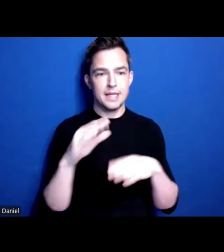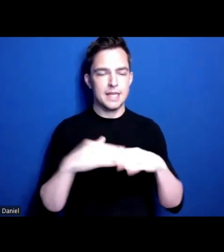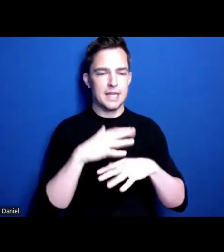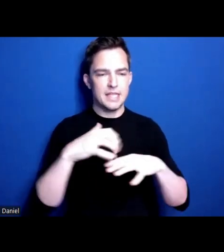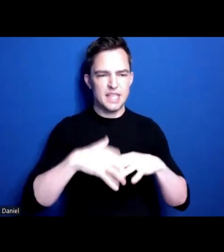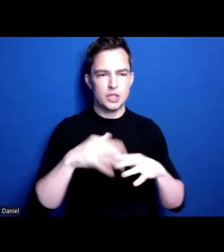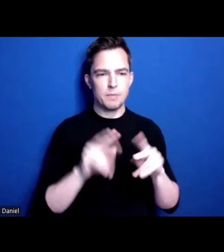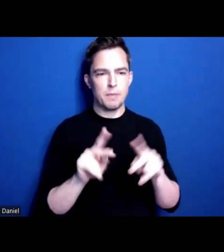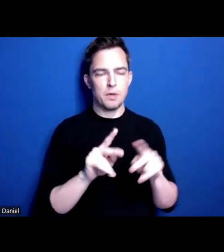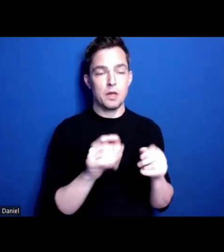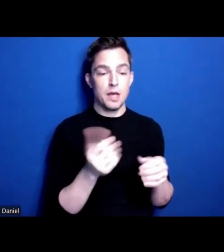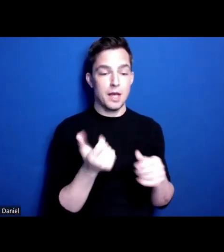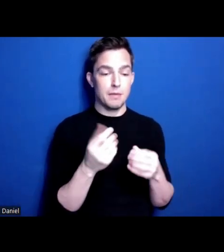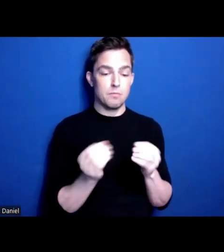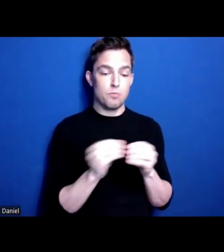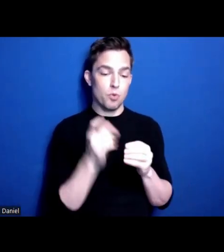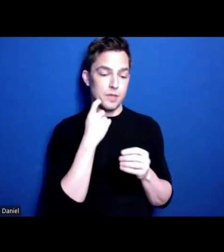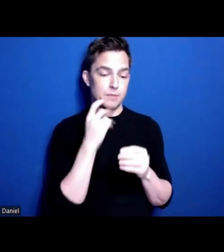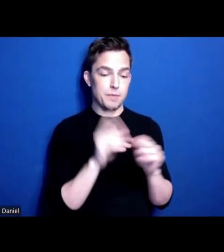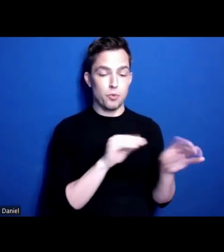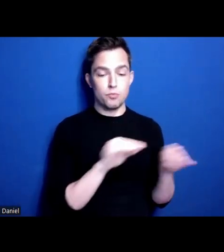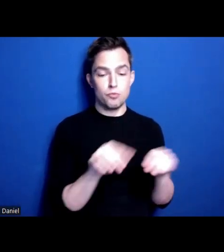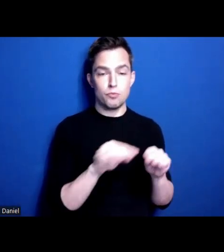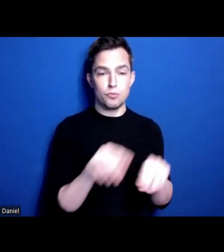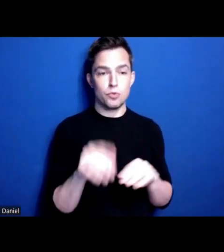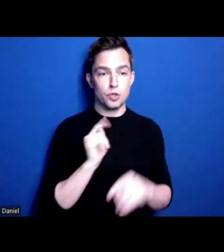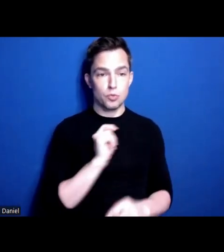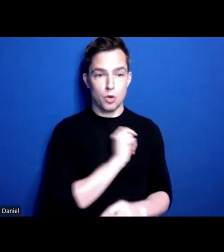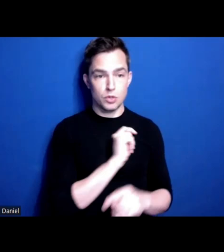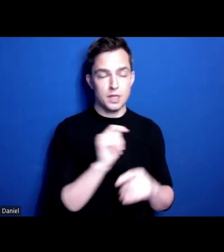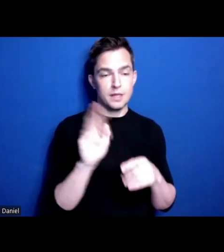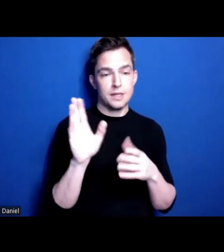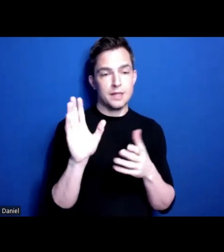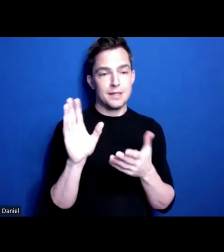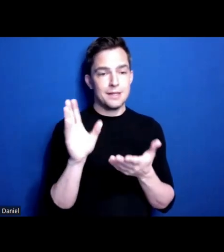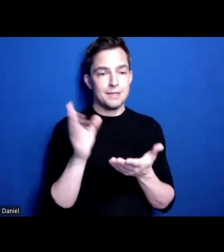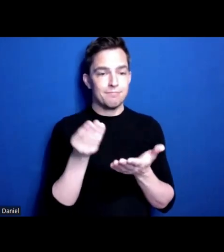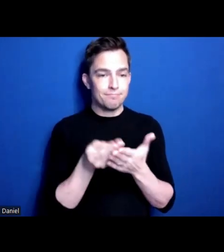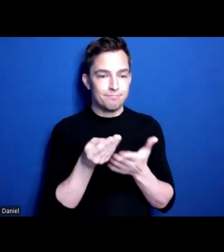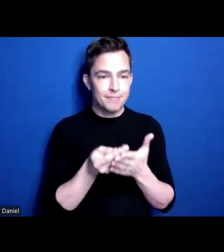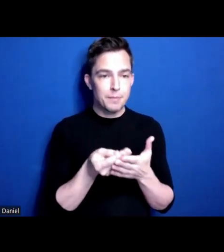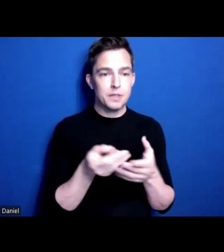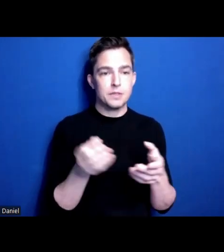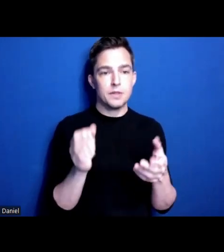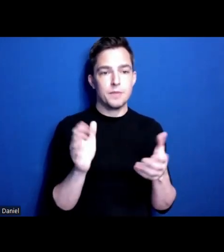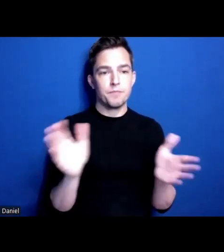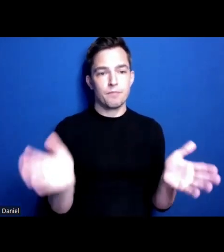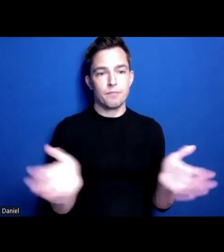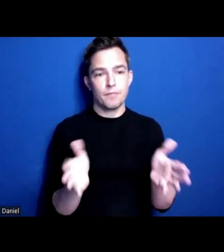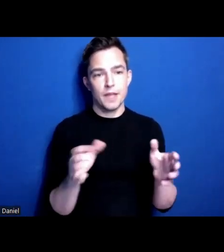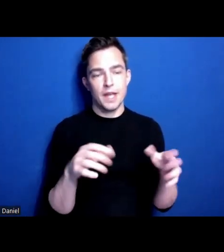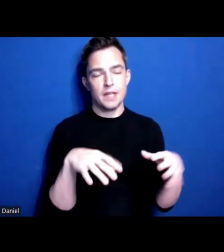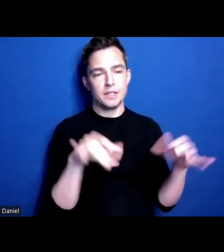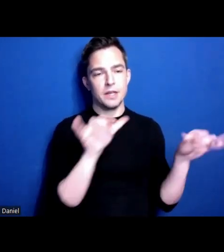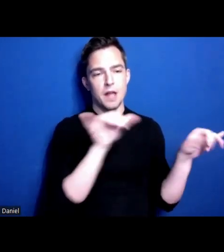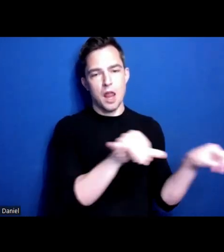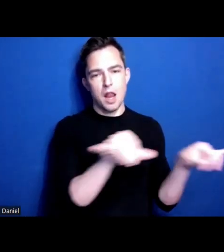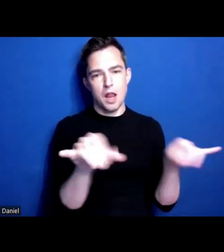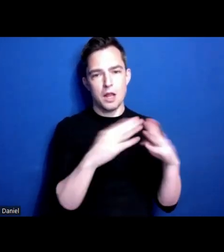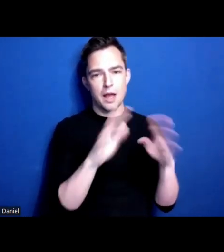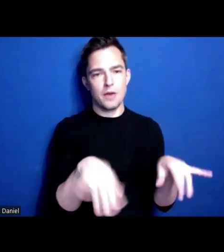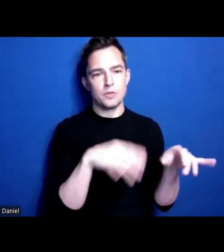who's moved to Toronto, where, you know, capitalist gentrification and the resulting houselessness is just so painfully stark